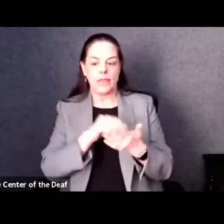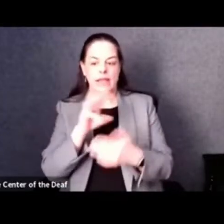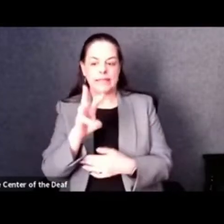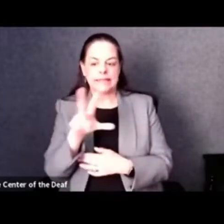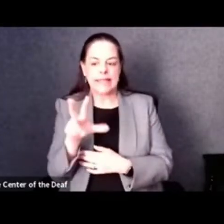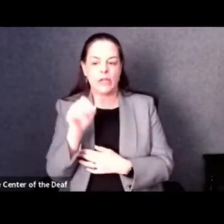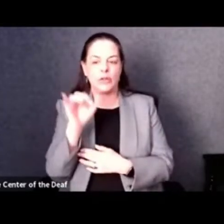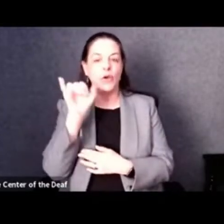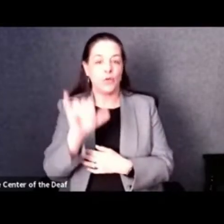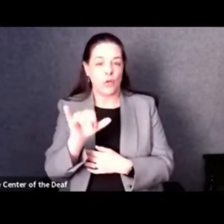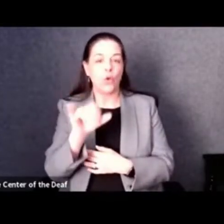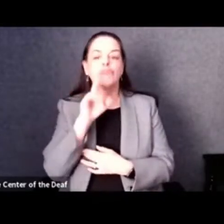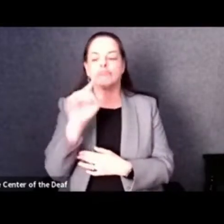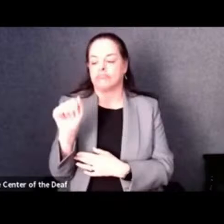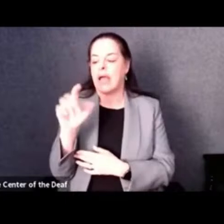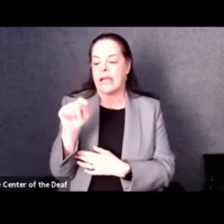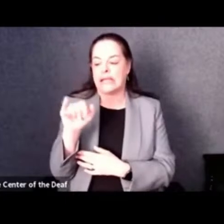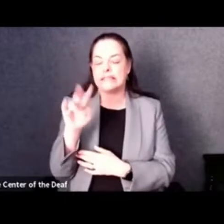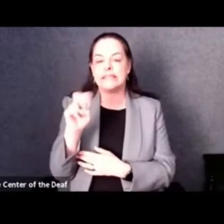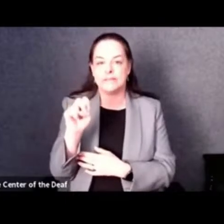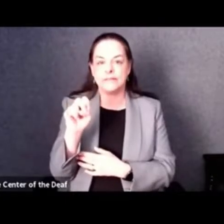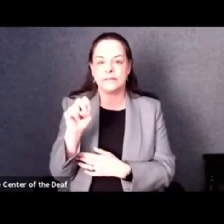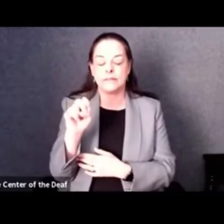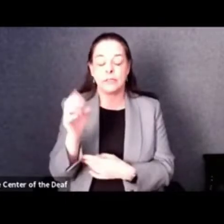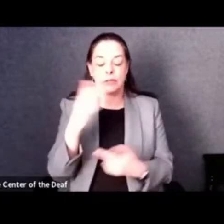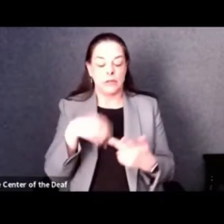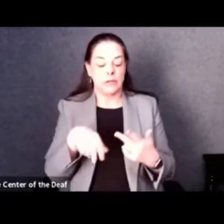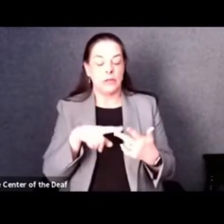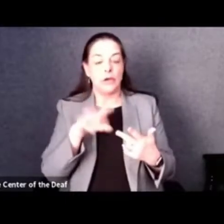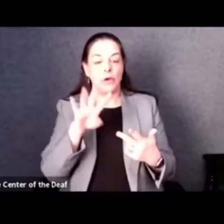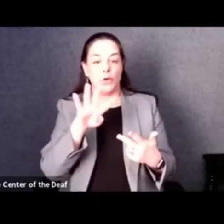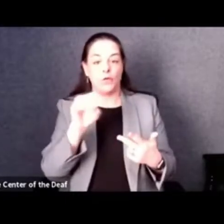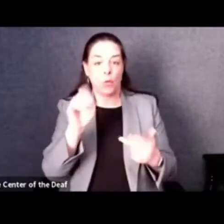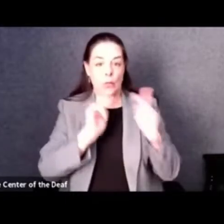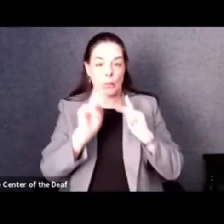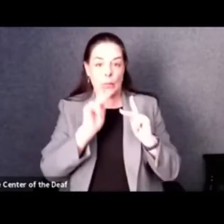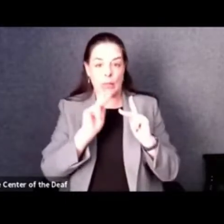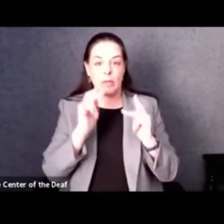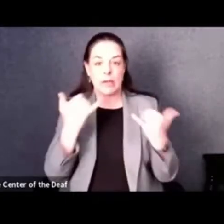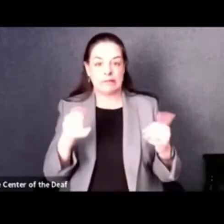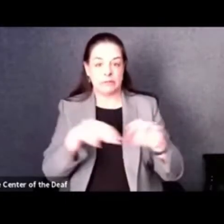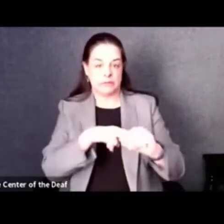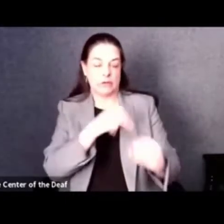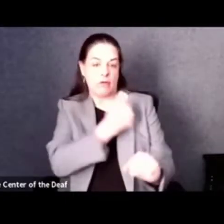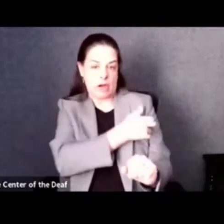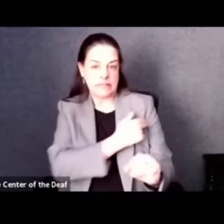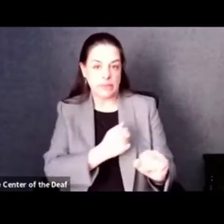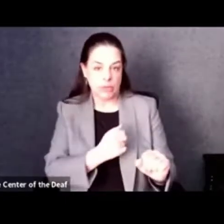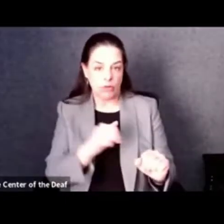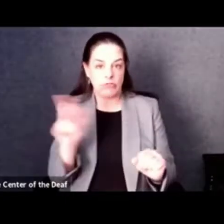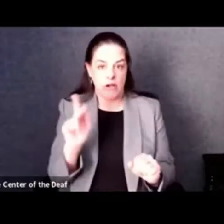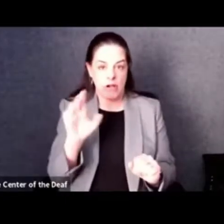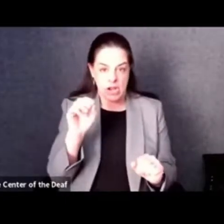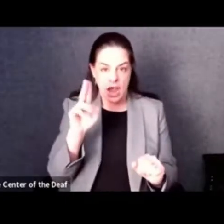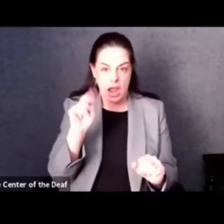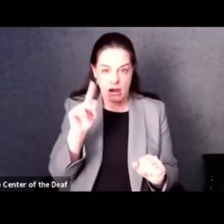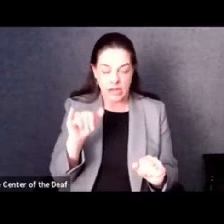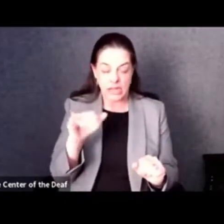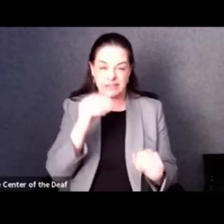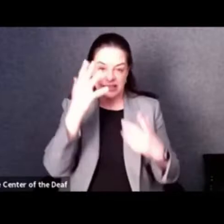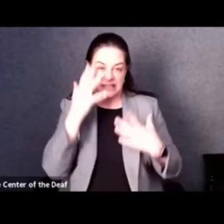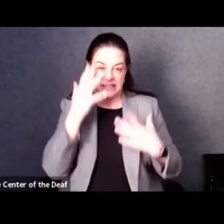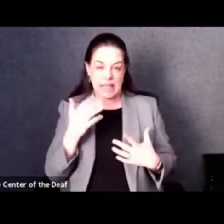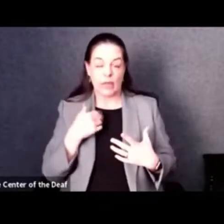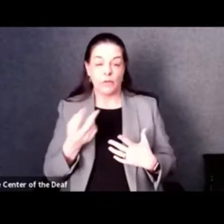1,063 of those are active cases. 40 Knox County residents are currently hospitalized. And sadly, we